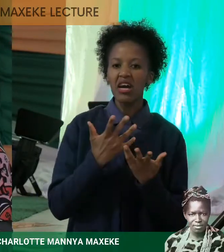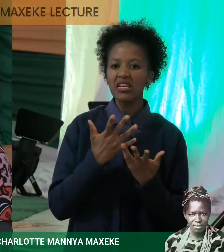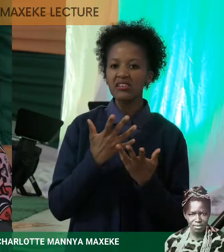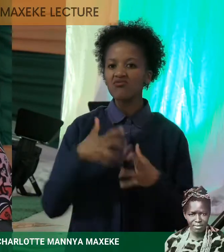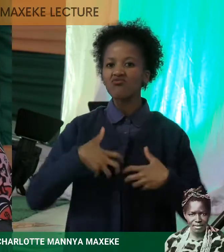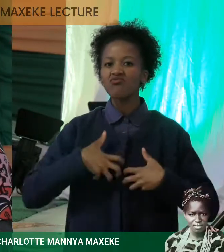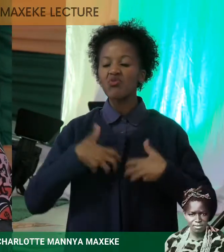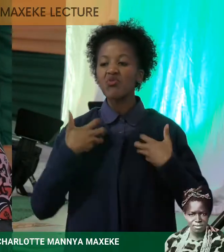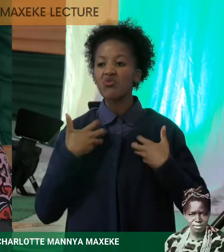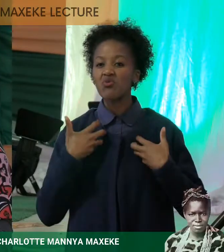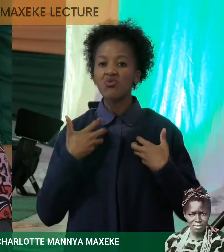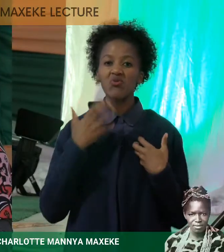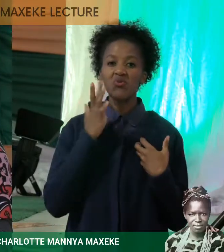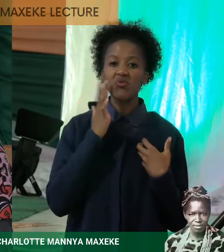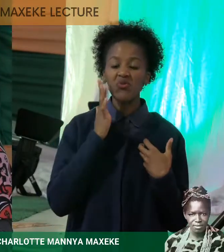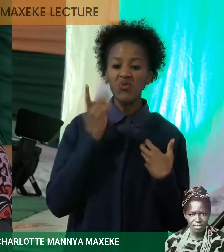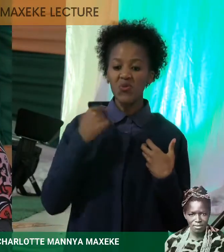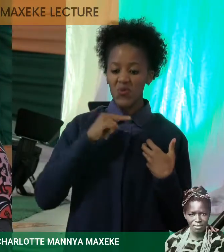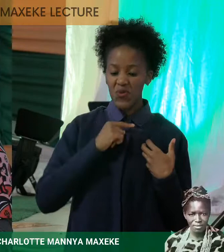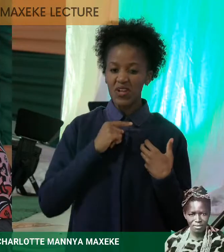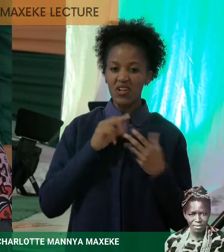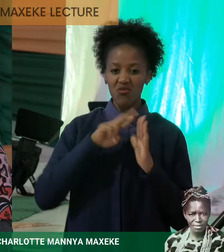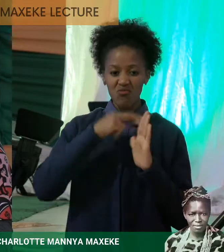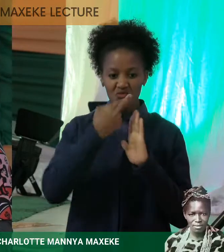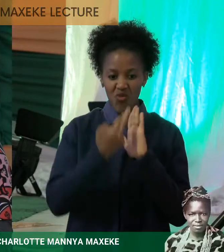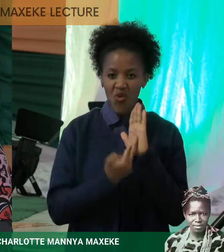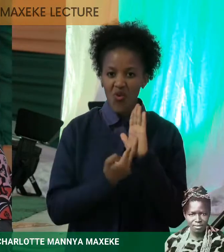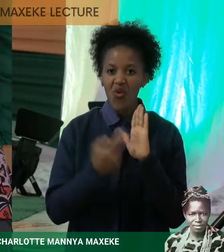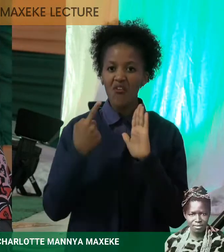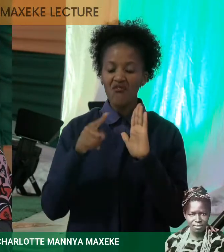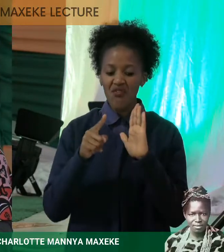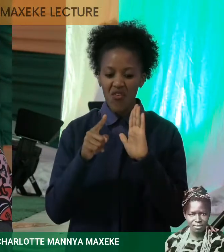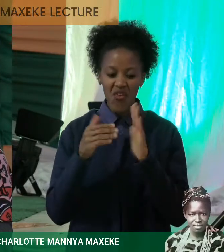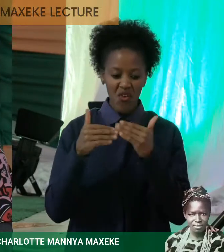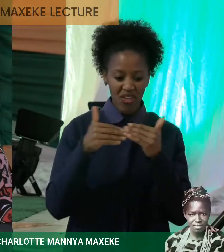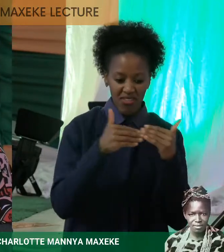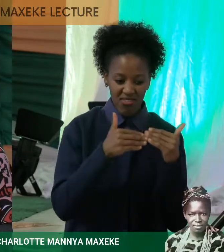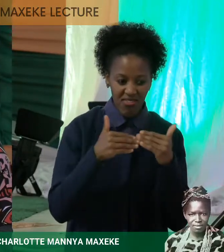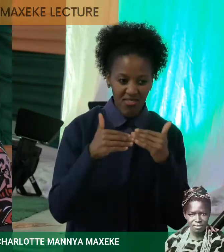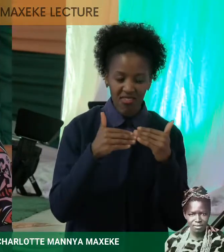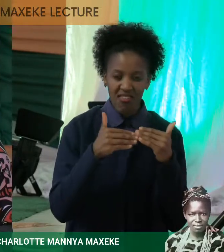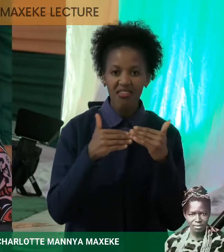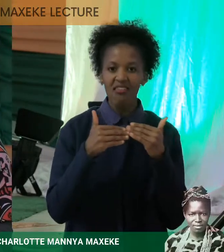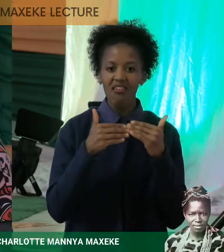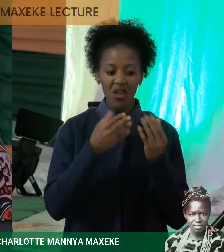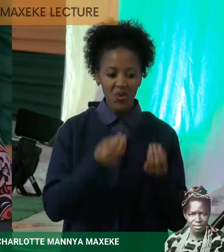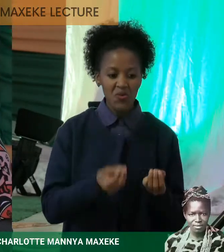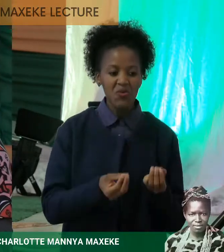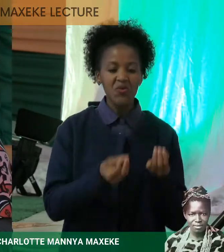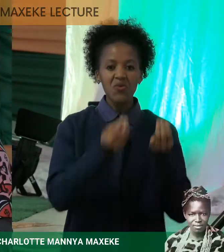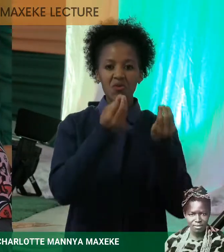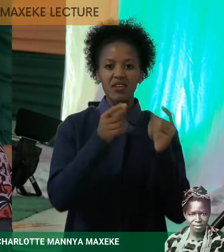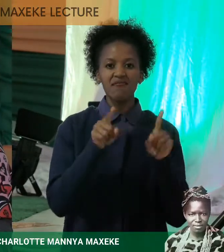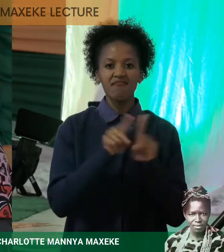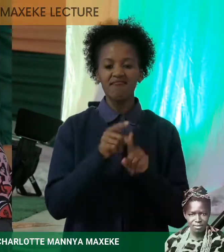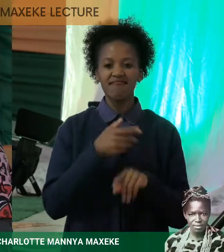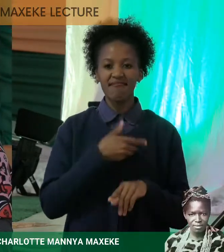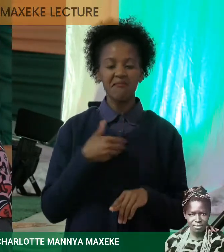xa kumele sidlale indima yethu yokukhathalela nokukhulisa njengomama.